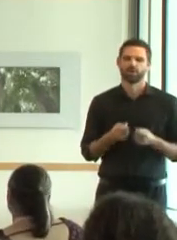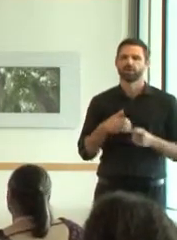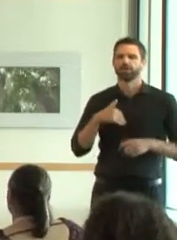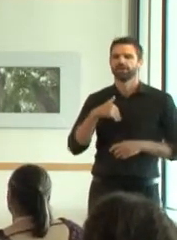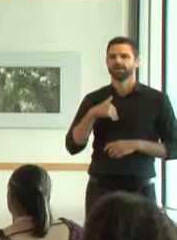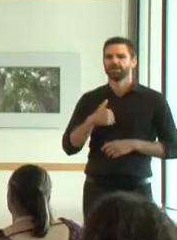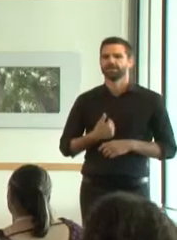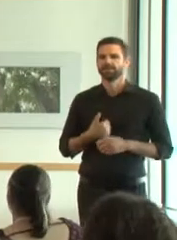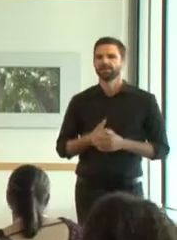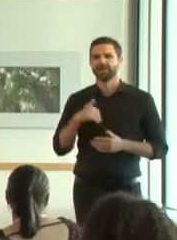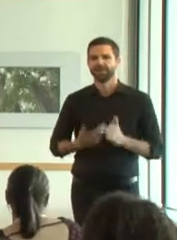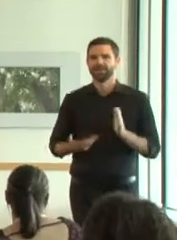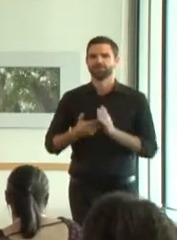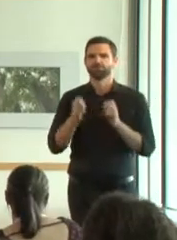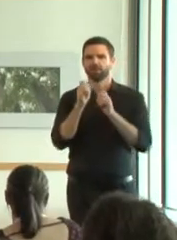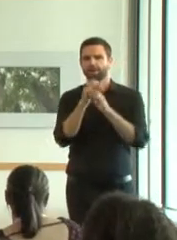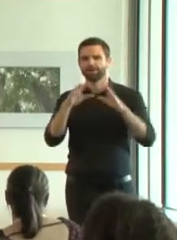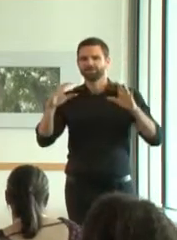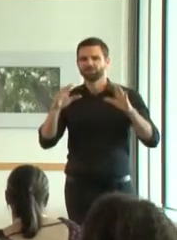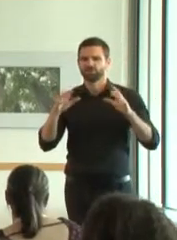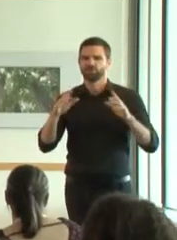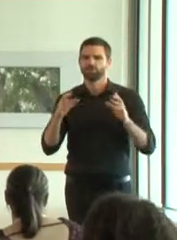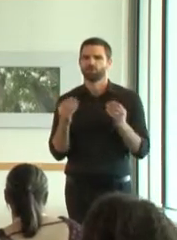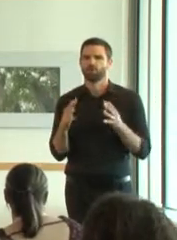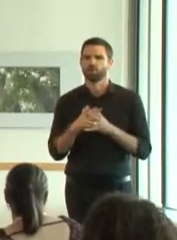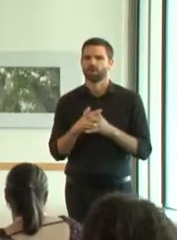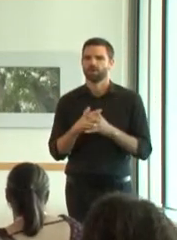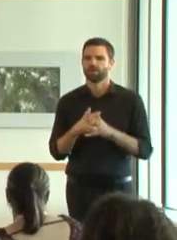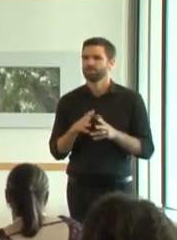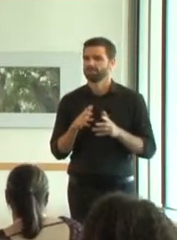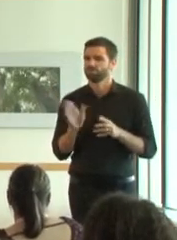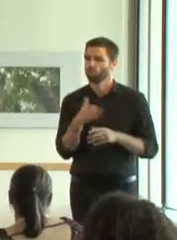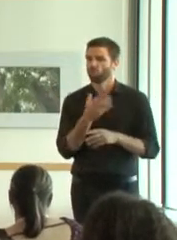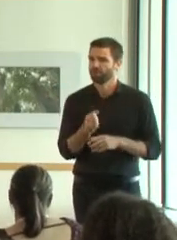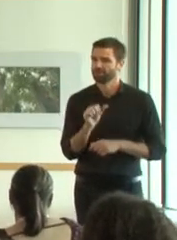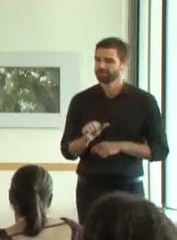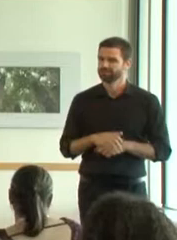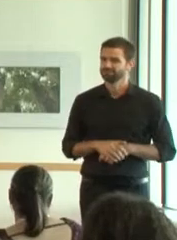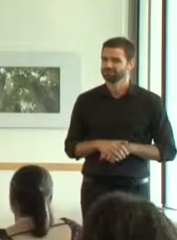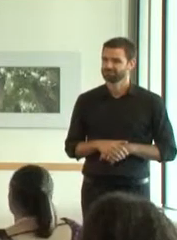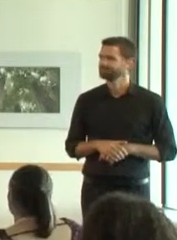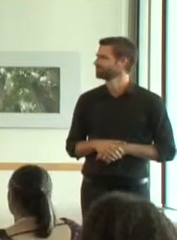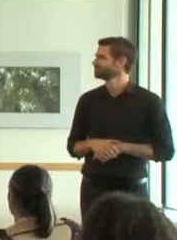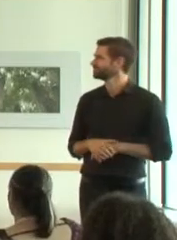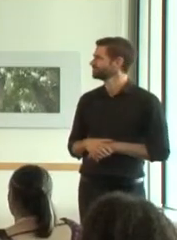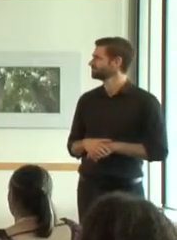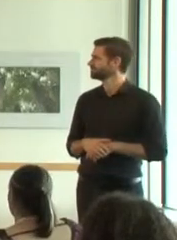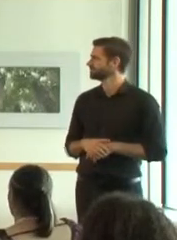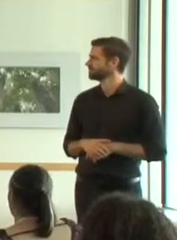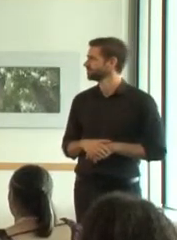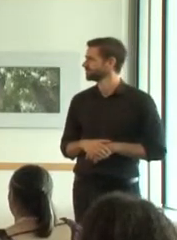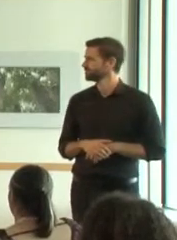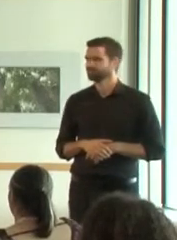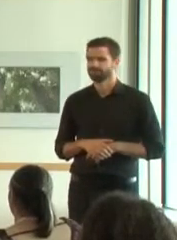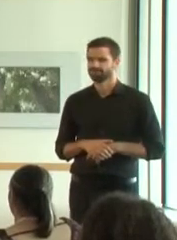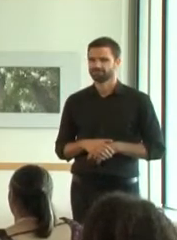imaging software to be able to open them up, which is not something that everybody has, right? And the specs that you set up in how many